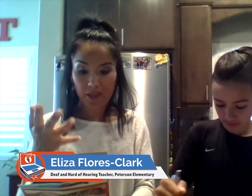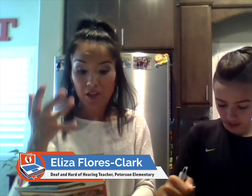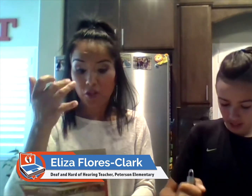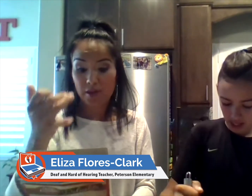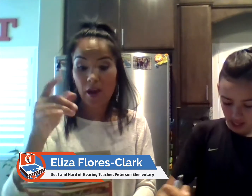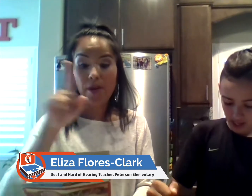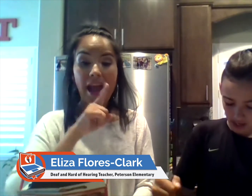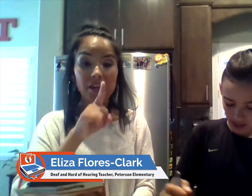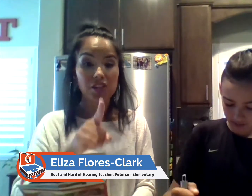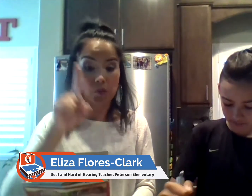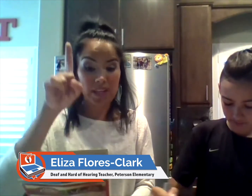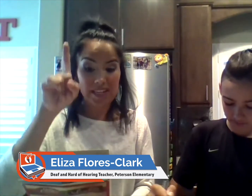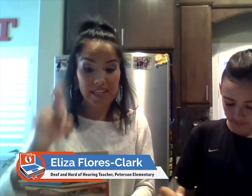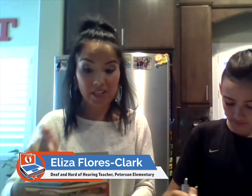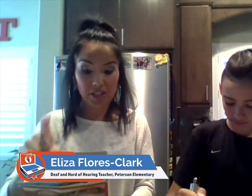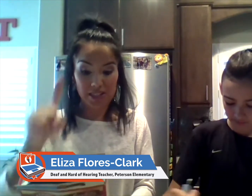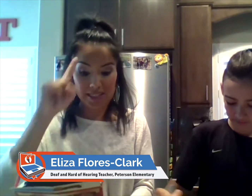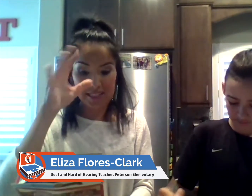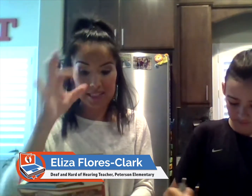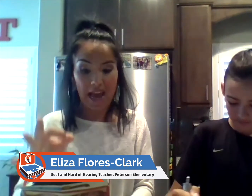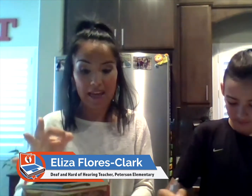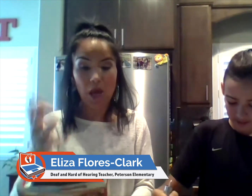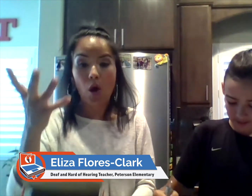So now we need to decide